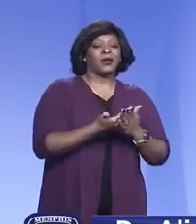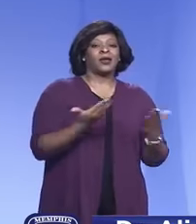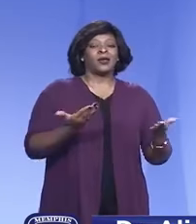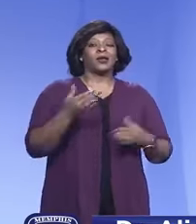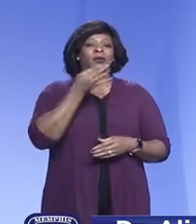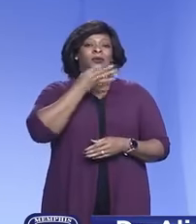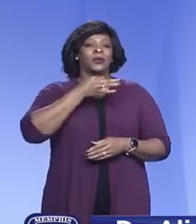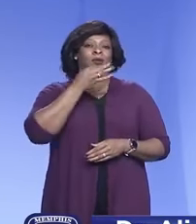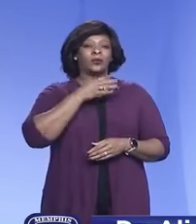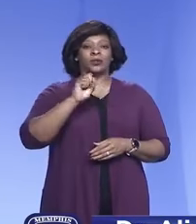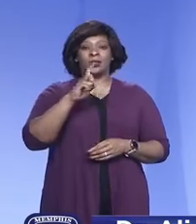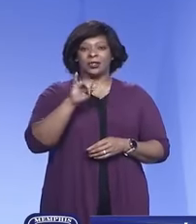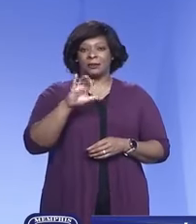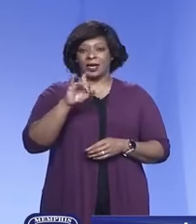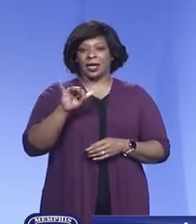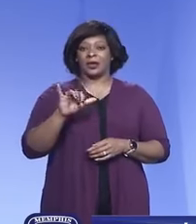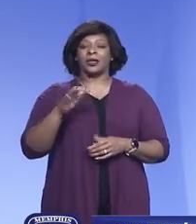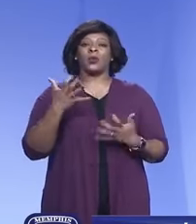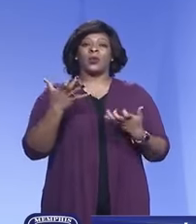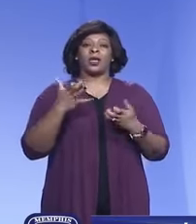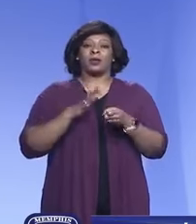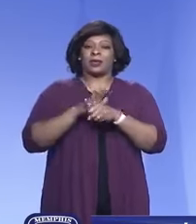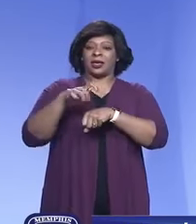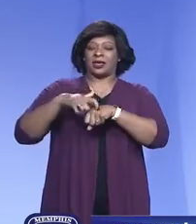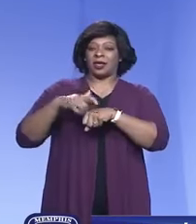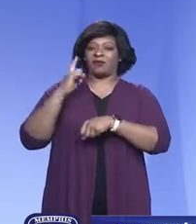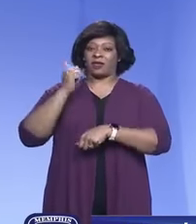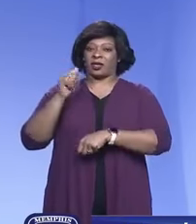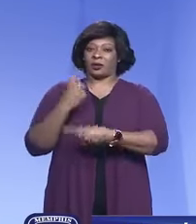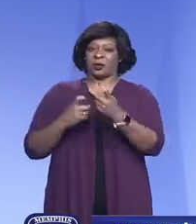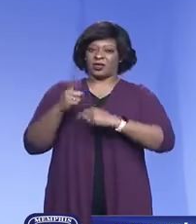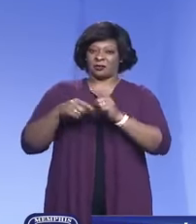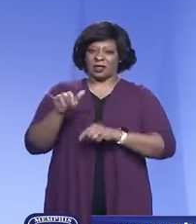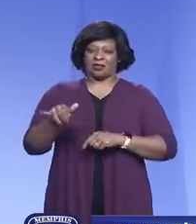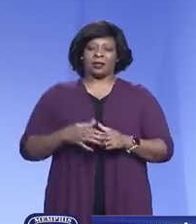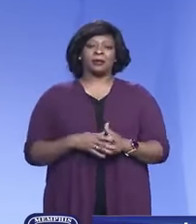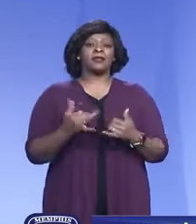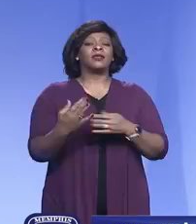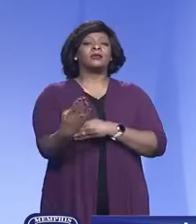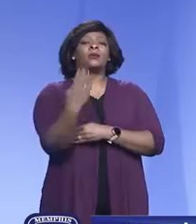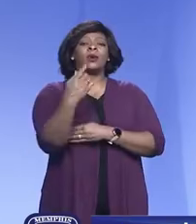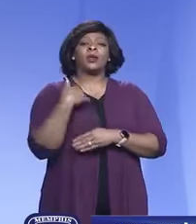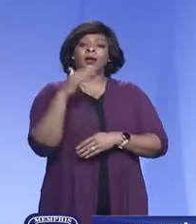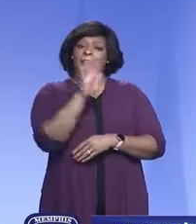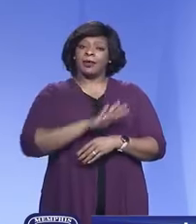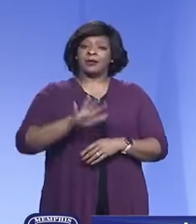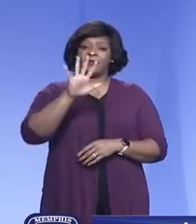to make sure we leave sufficient time for questions today. As of this morning, we have